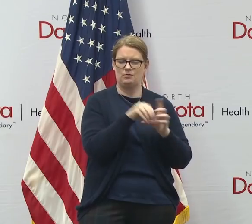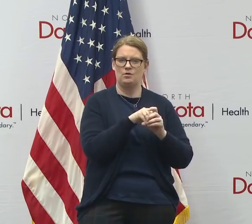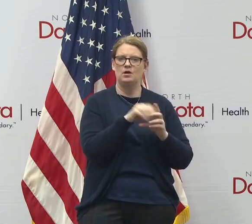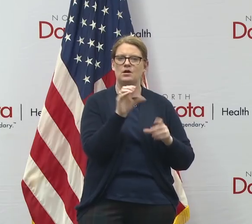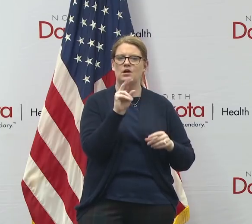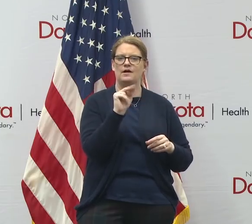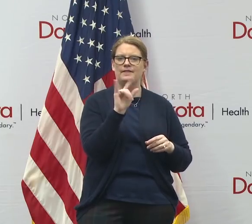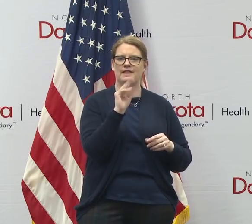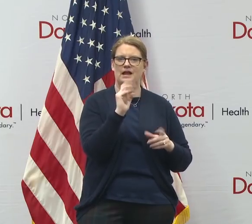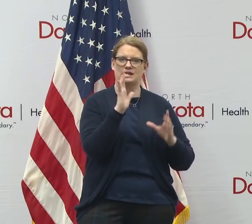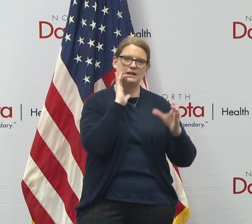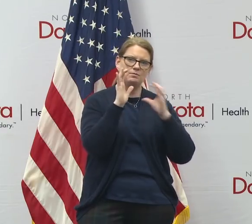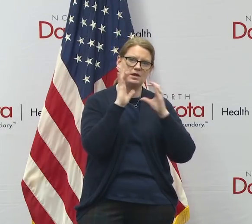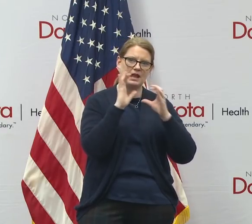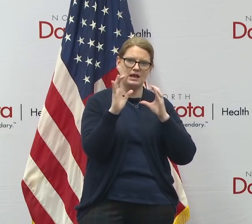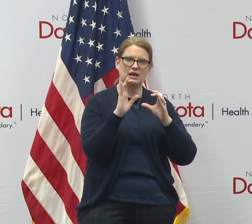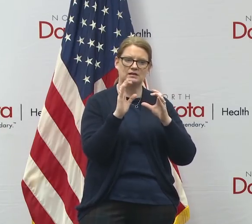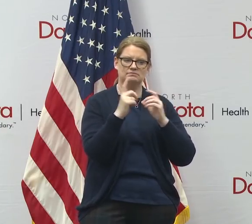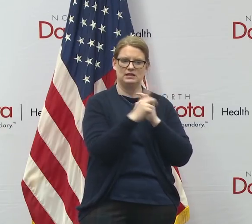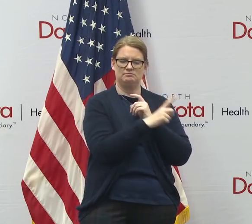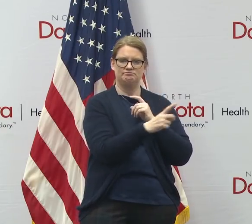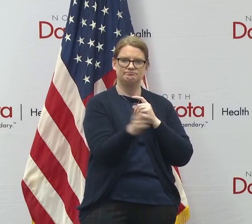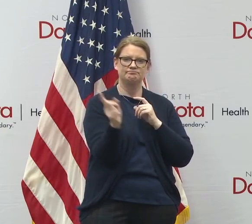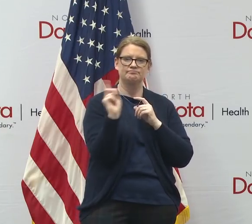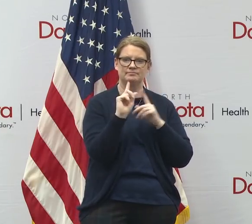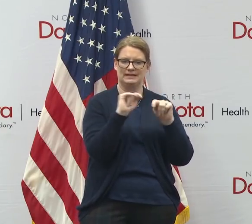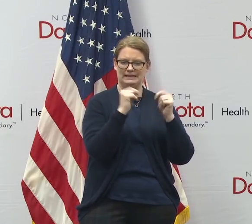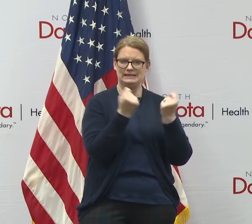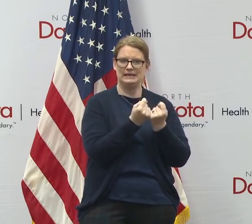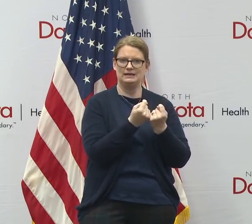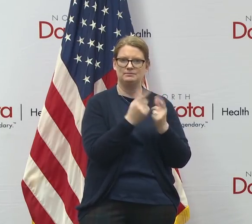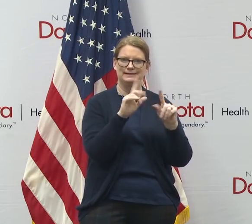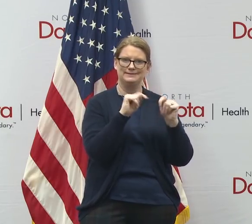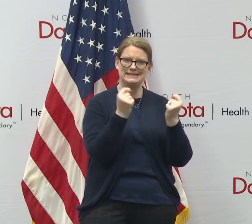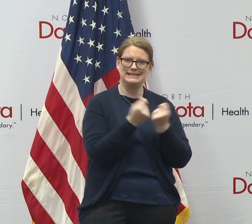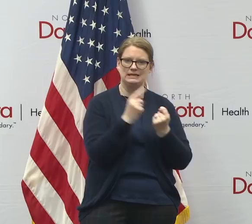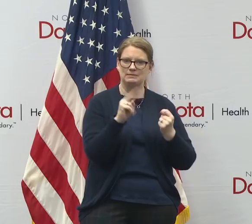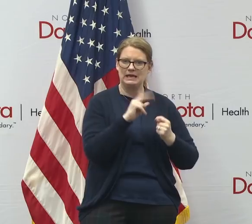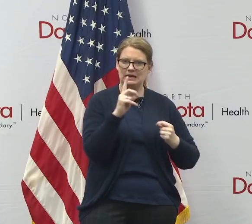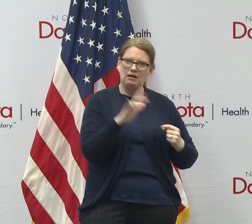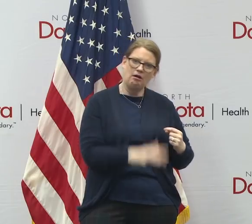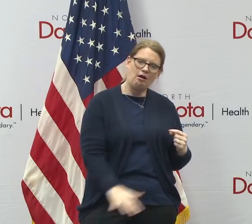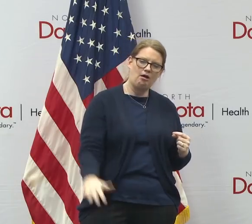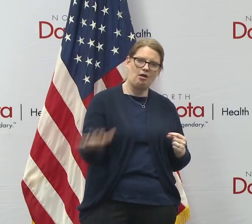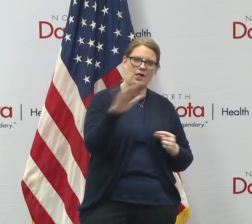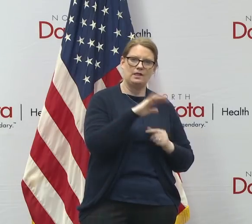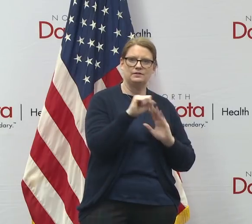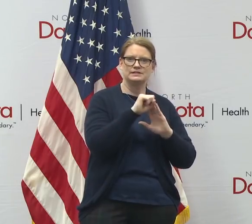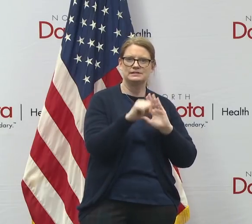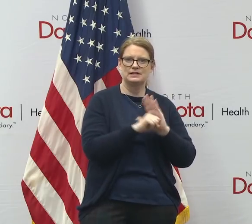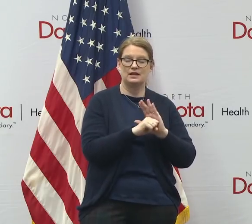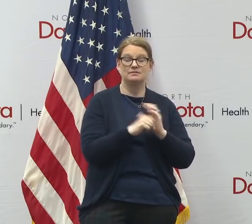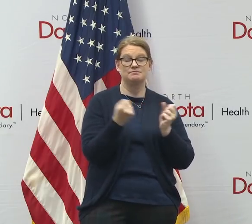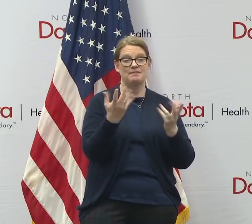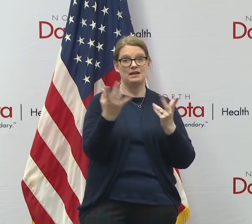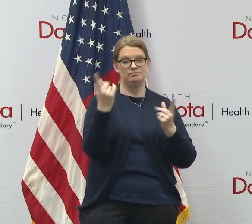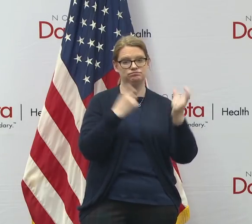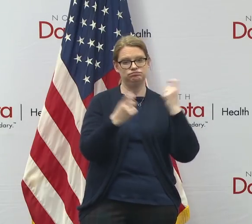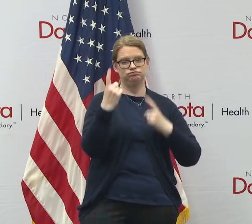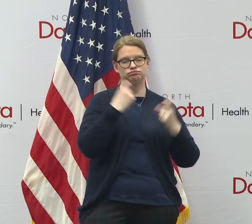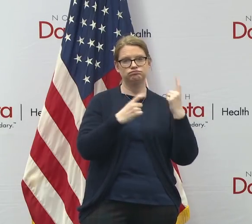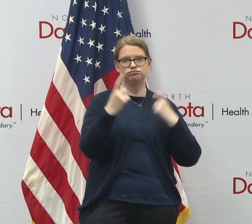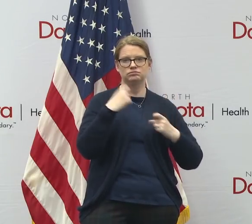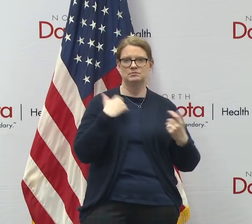today, communicating directly with the team members of Team ND across the state. Had a lot of great questions, but they're doing a